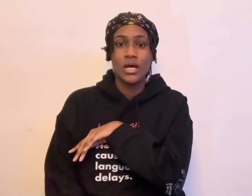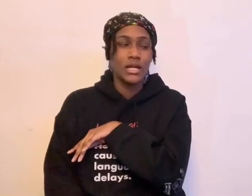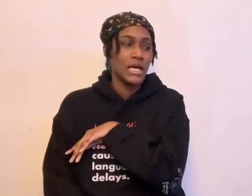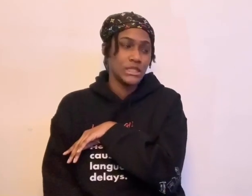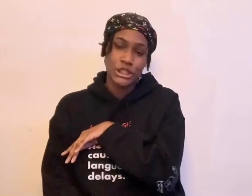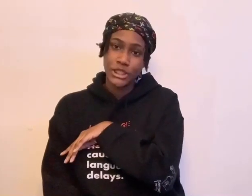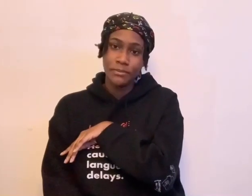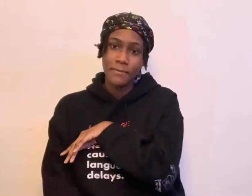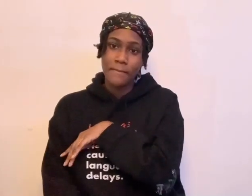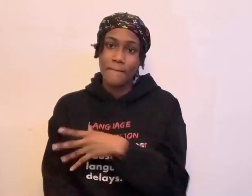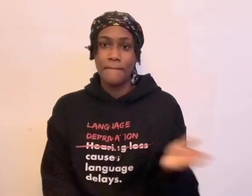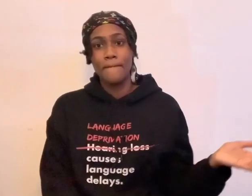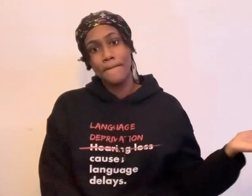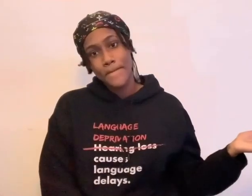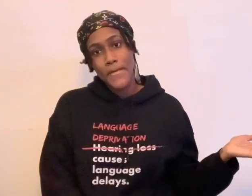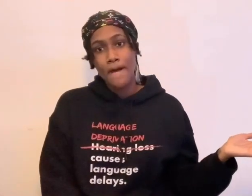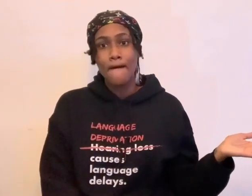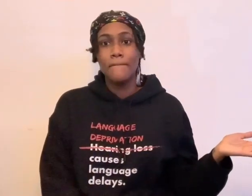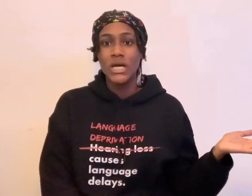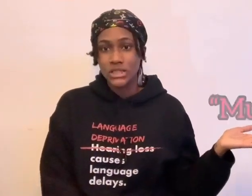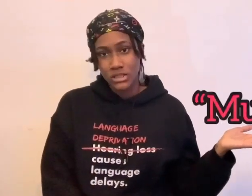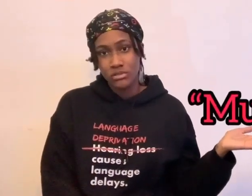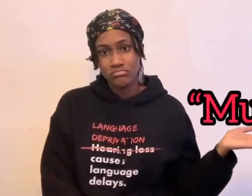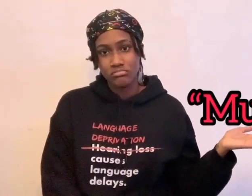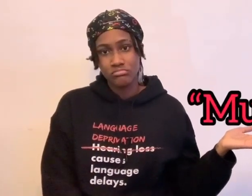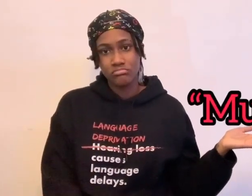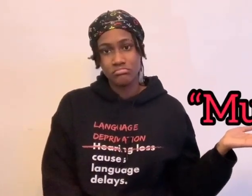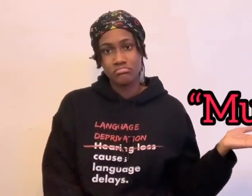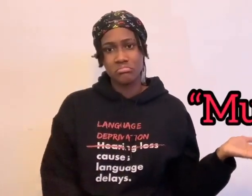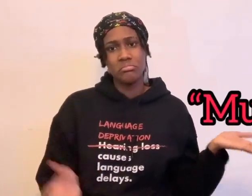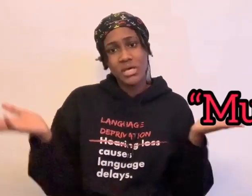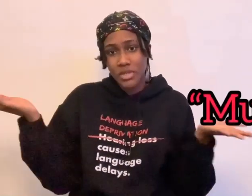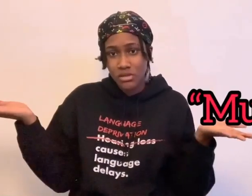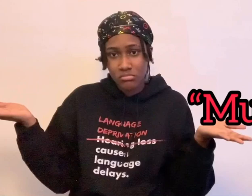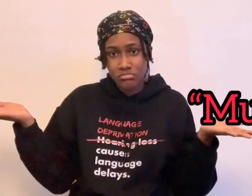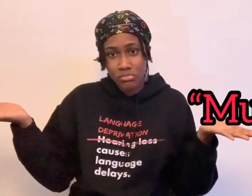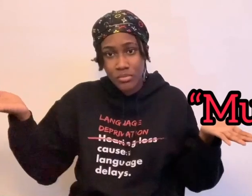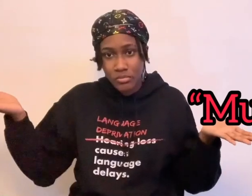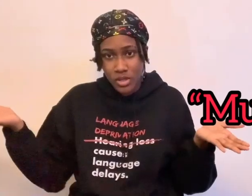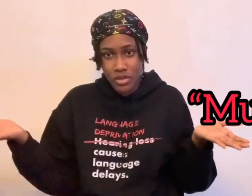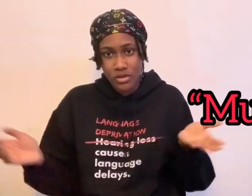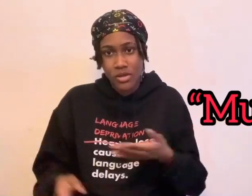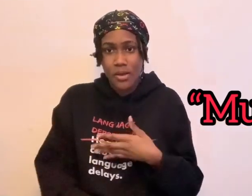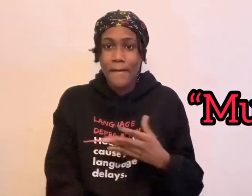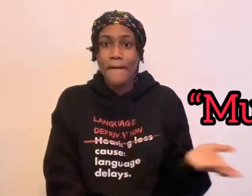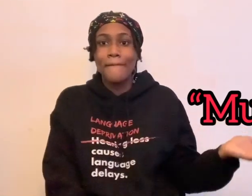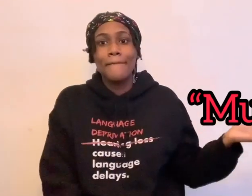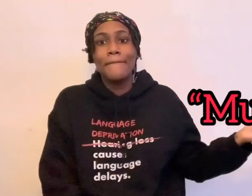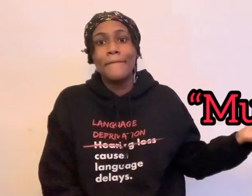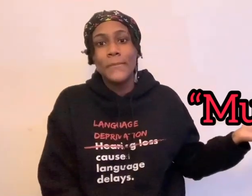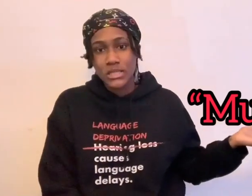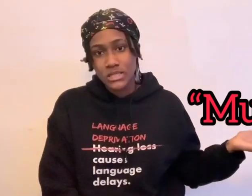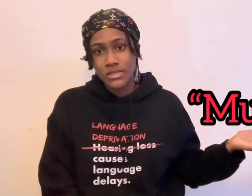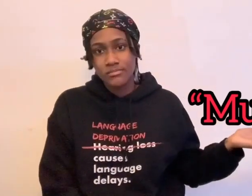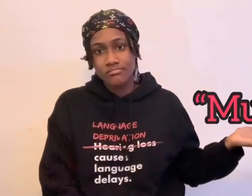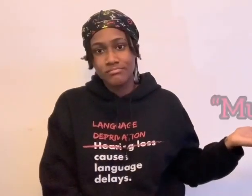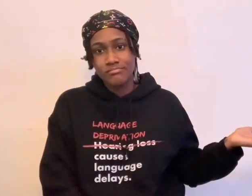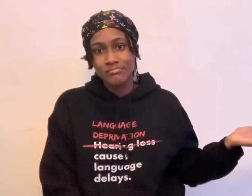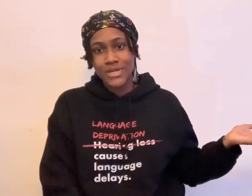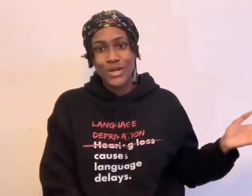next term, musty. Maybe, probably, musty. We